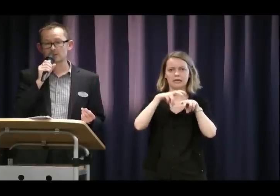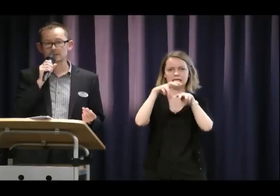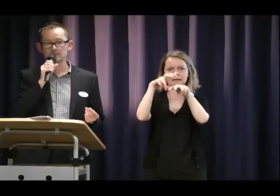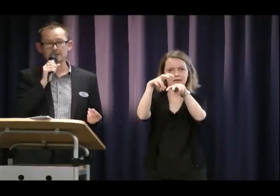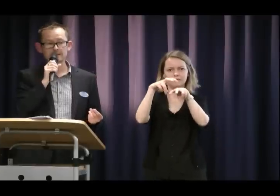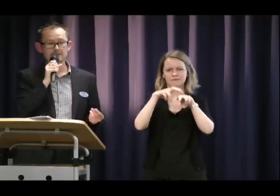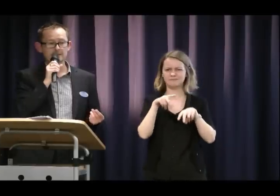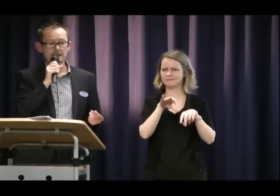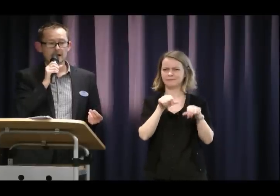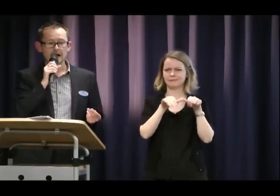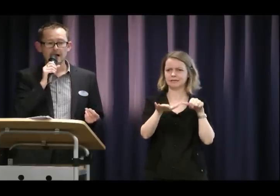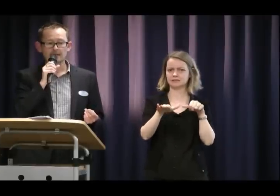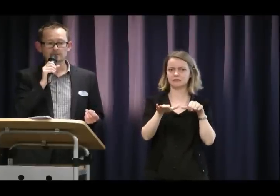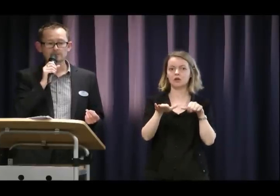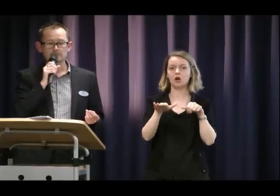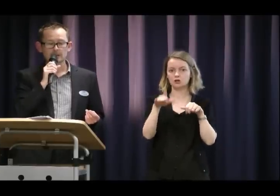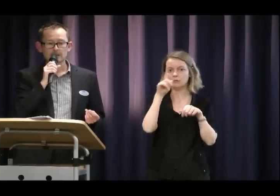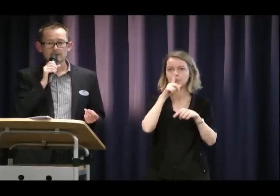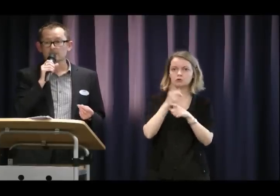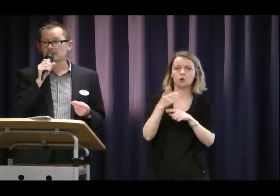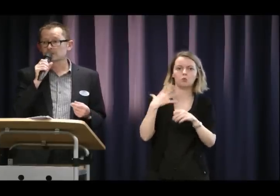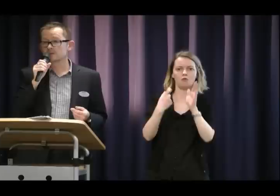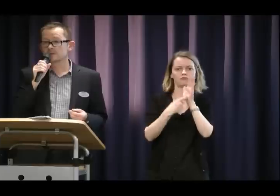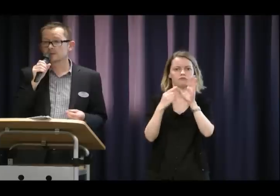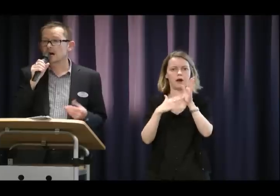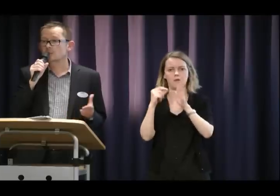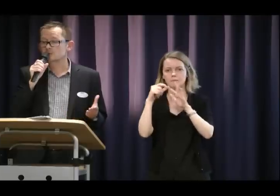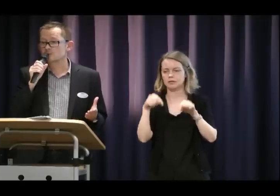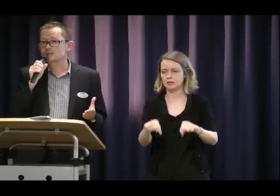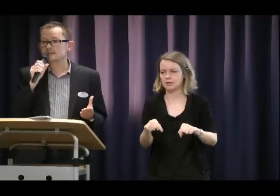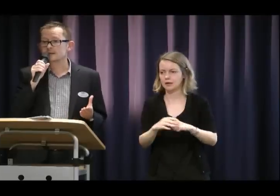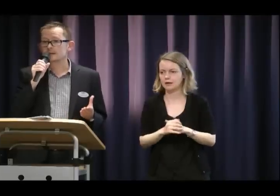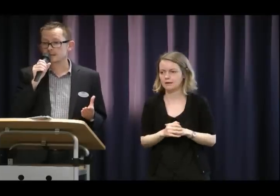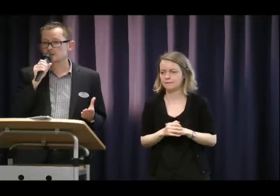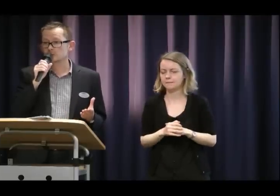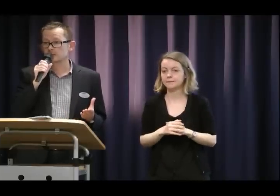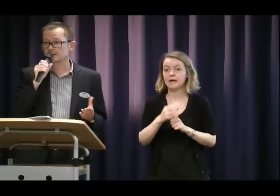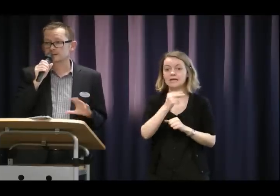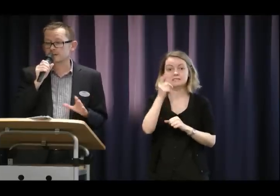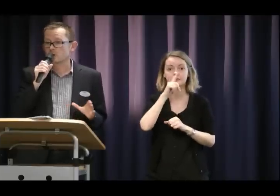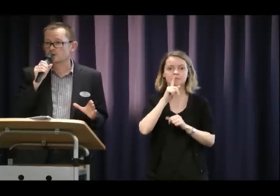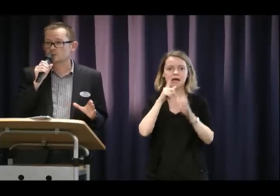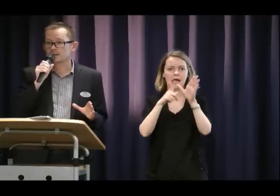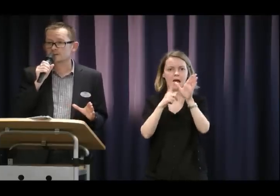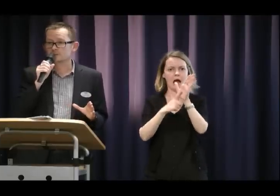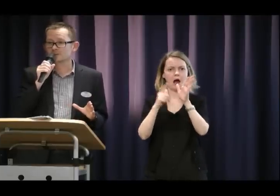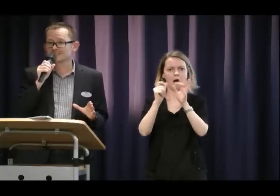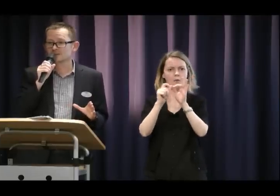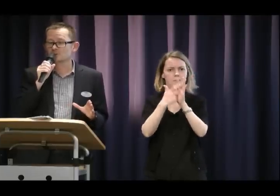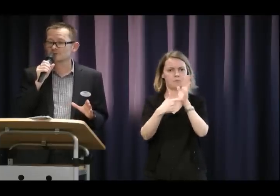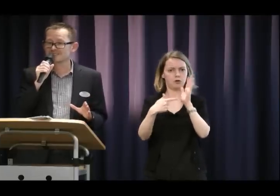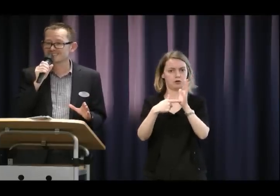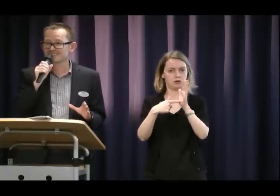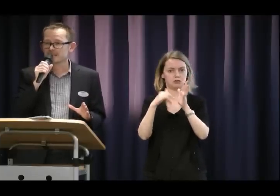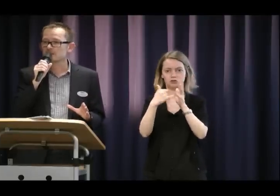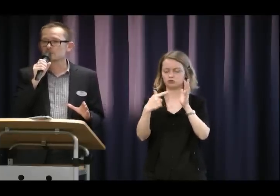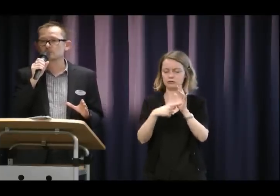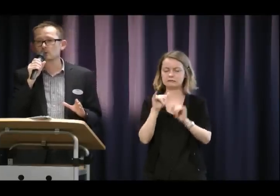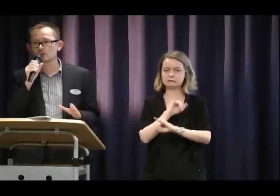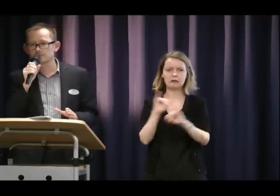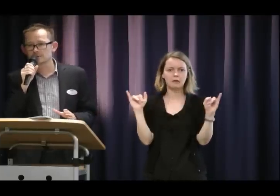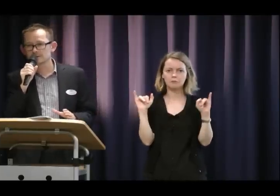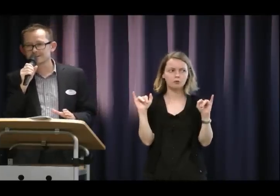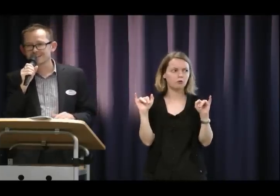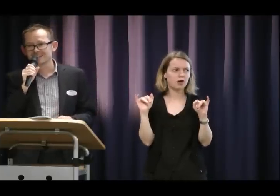up on a regular basis. Some people have said Albert Street is a terrible place and not a good place to work in or to visit. It's